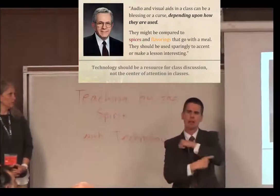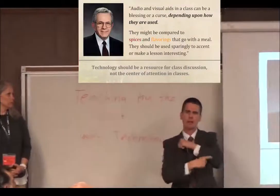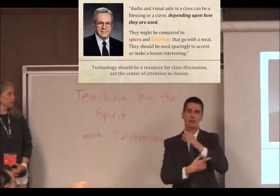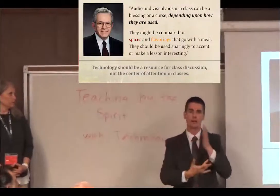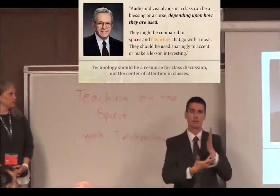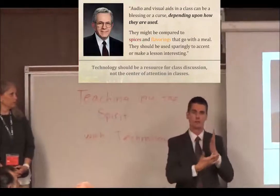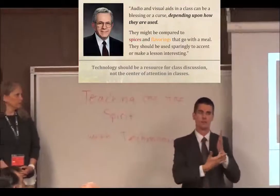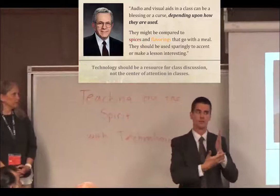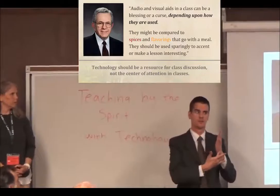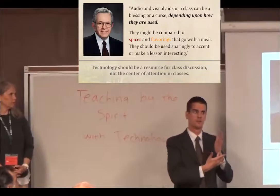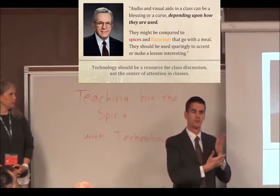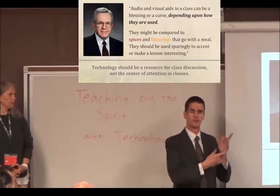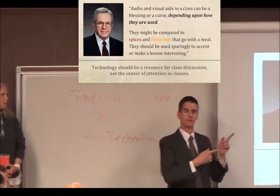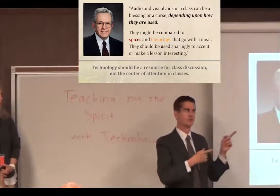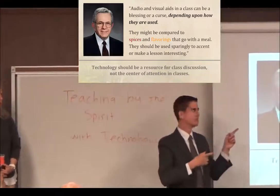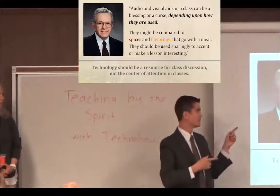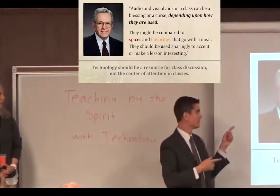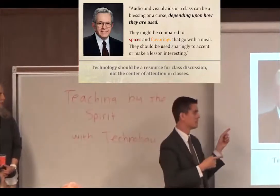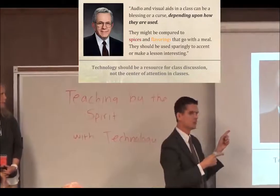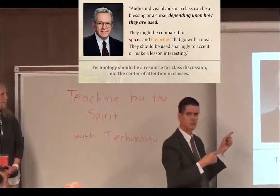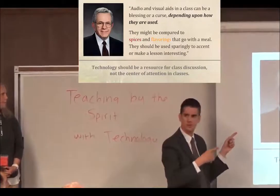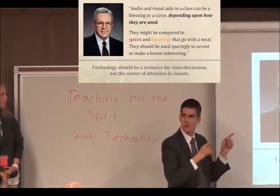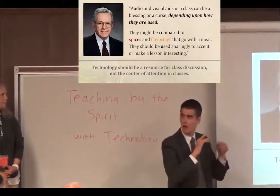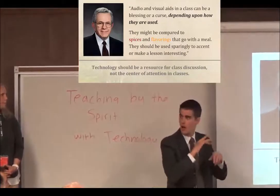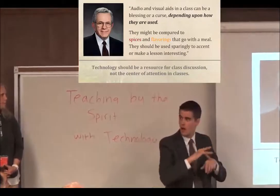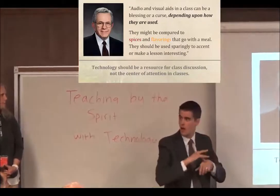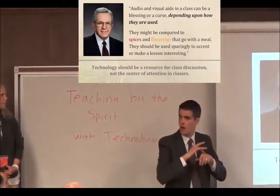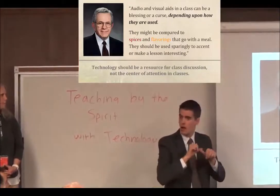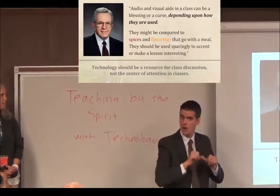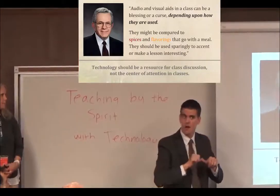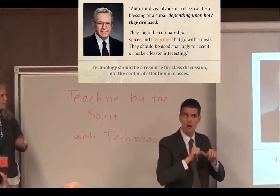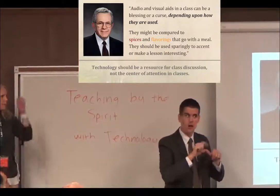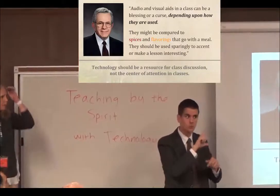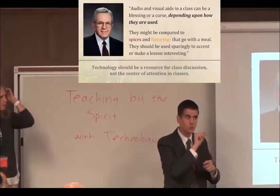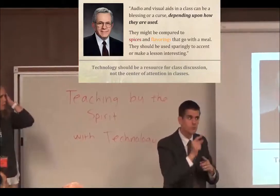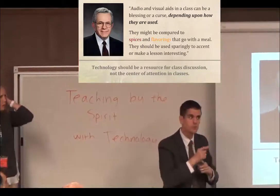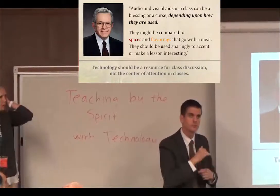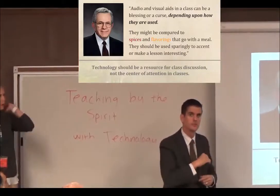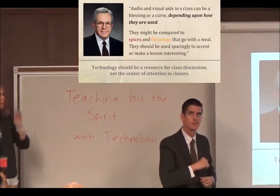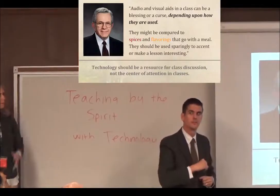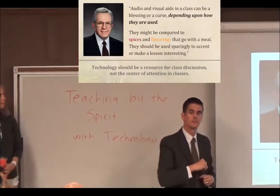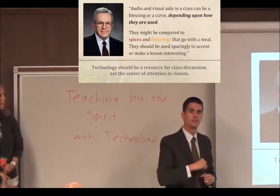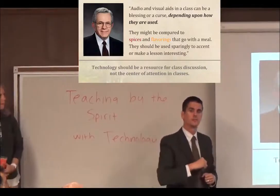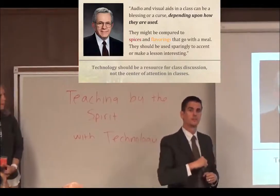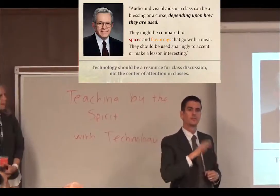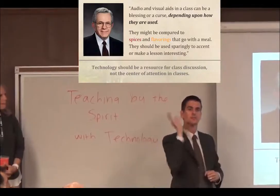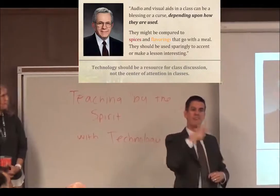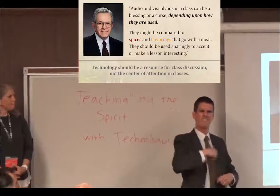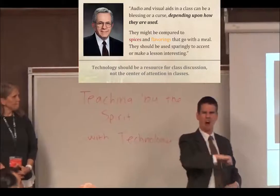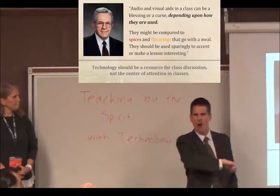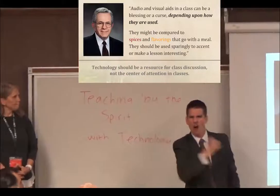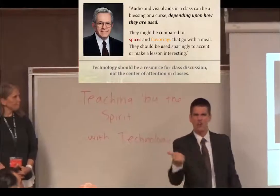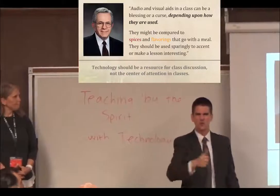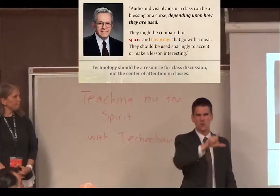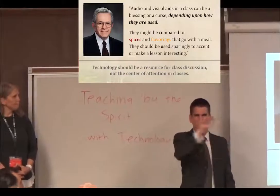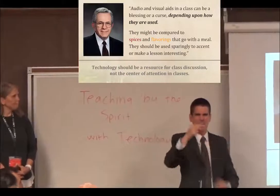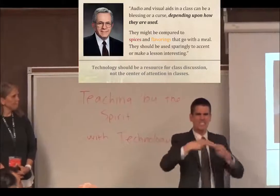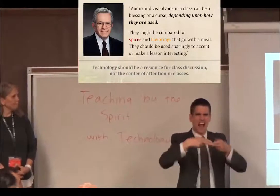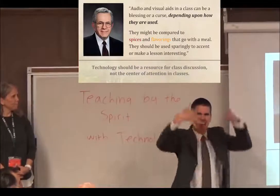you, sometimes I'm tempted to use technology and rely on that, and for 20 minutes,